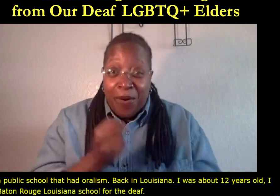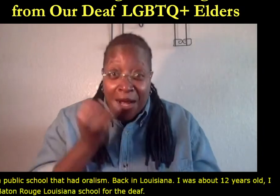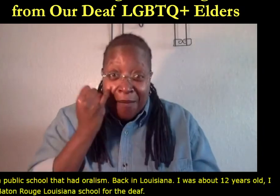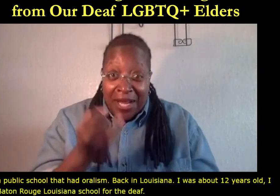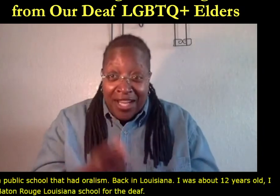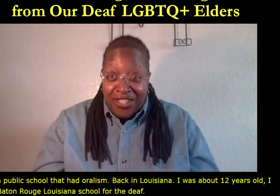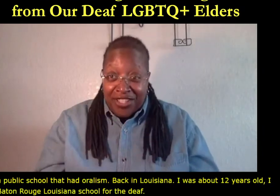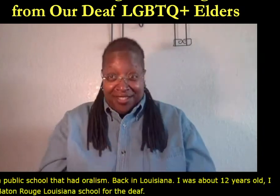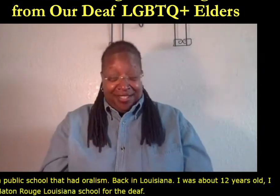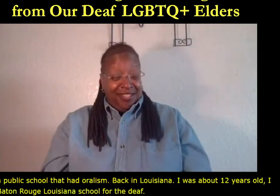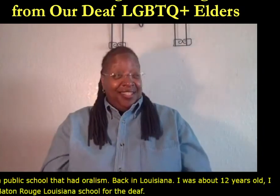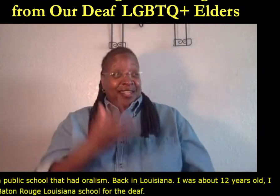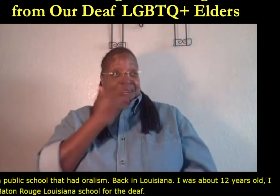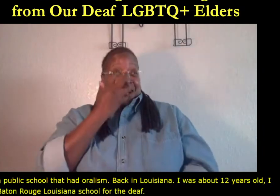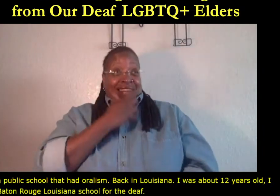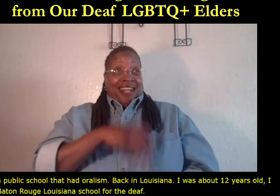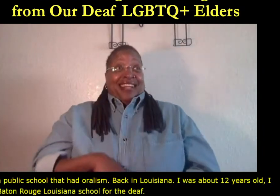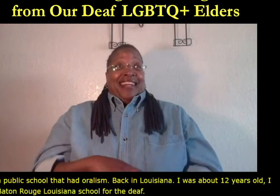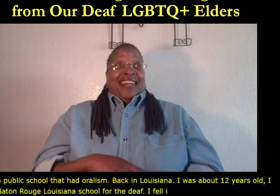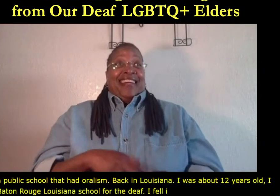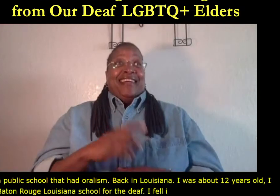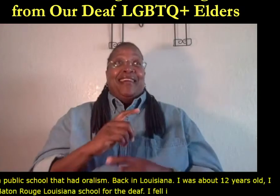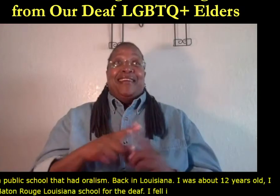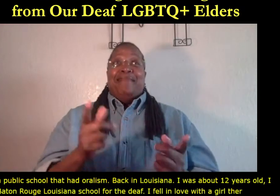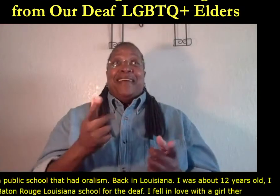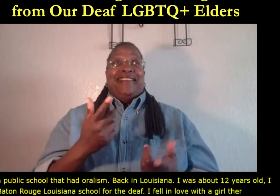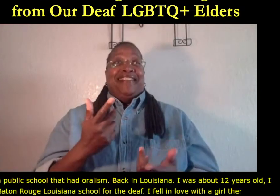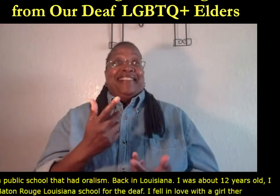girlfriends at 12 years old imagine wow